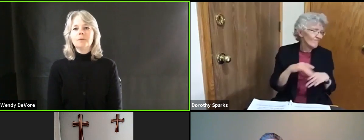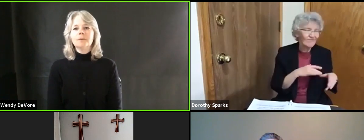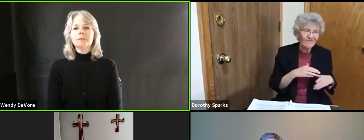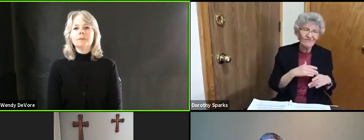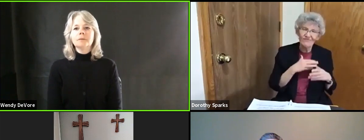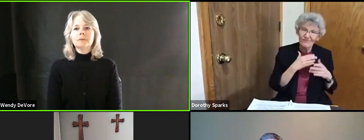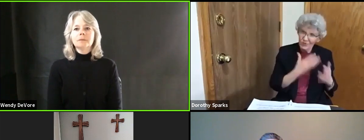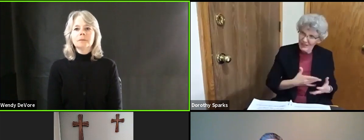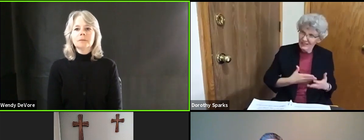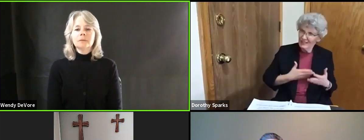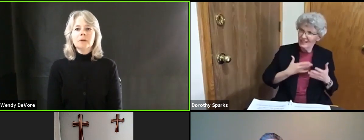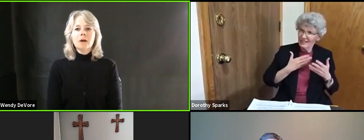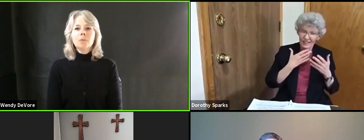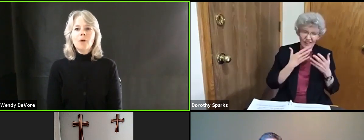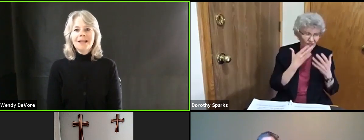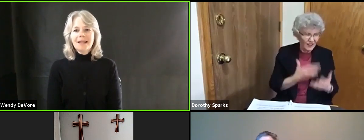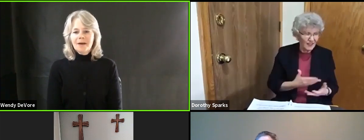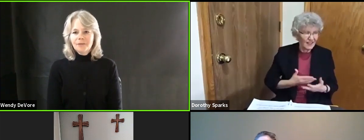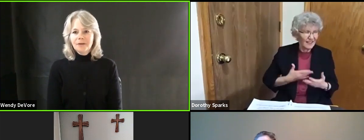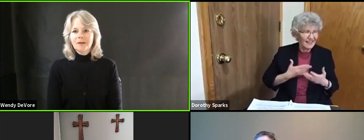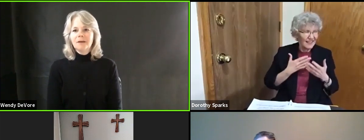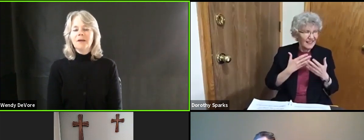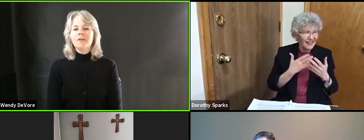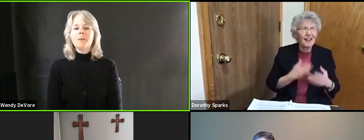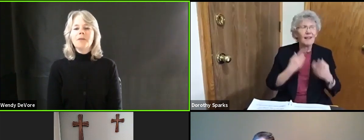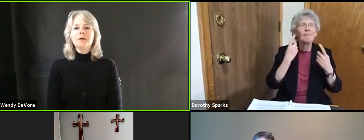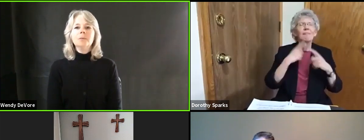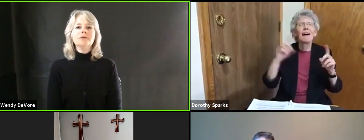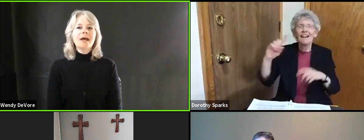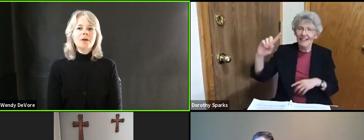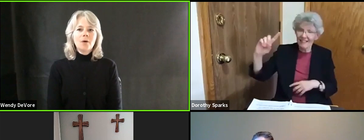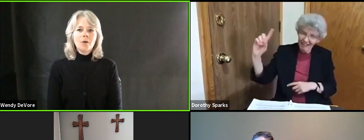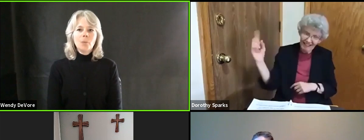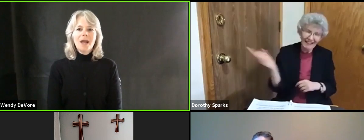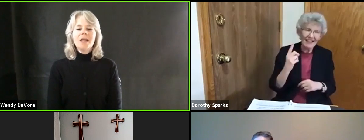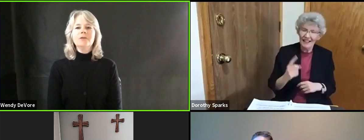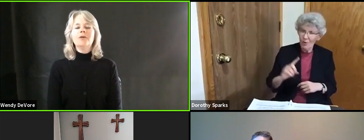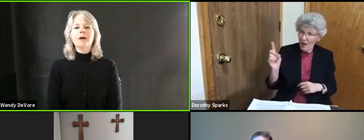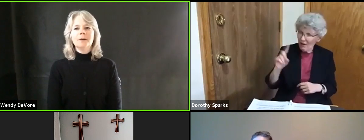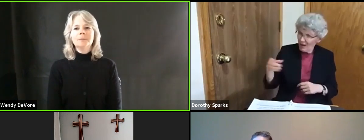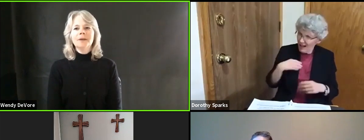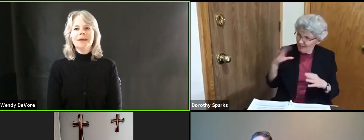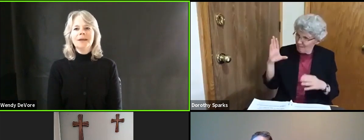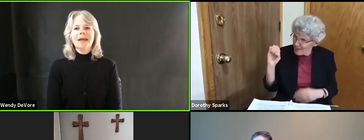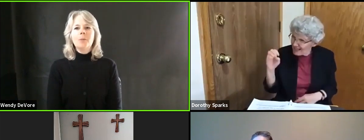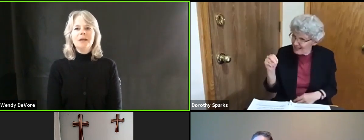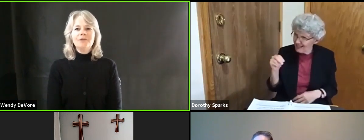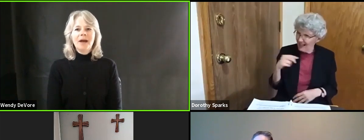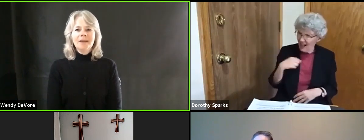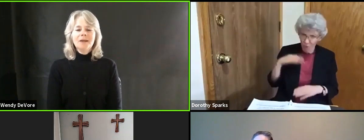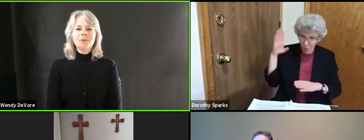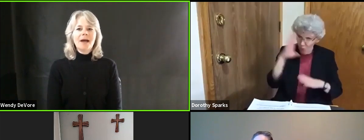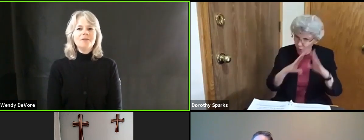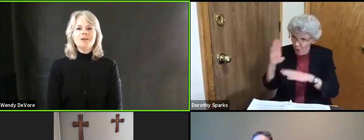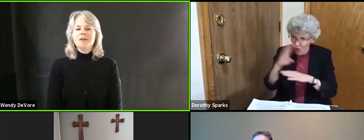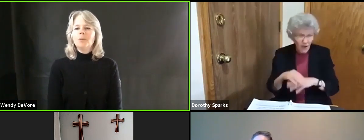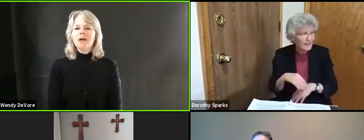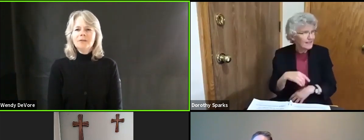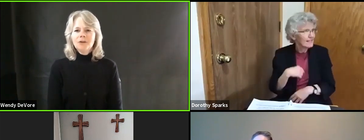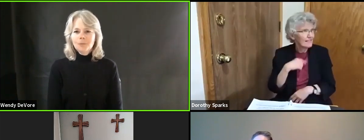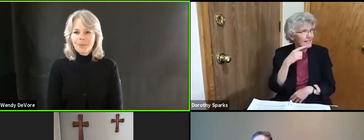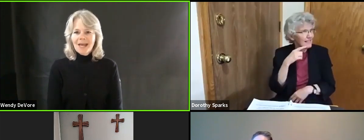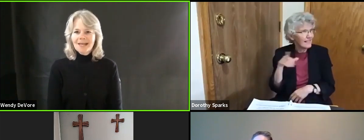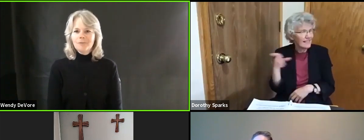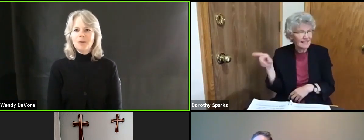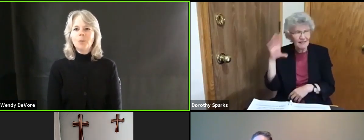So the young boy left, and the mother was at home waiting for him. And when he finally arrived, she said,